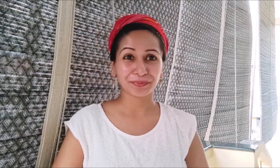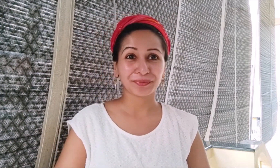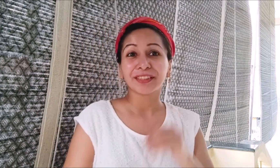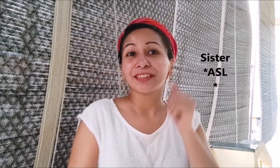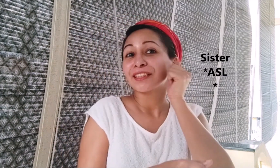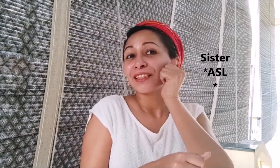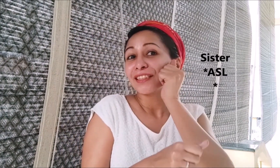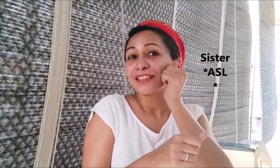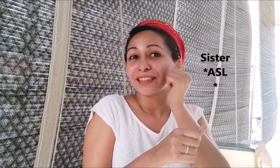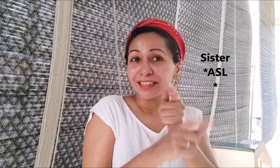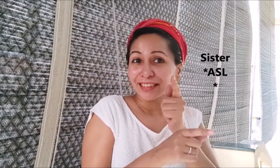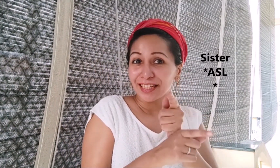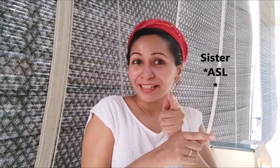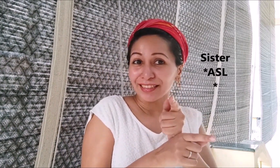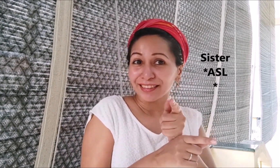sister.